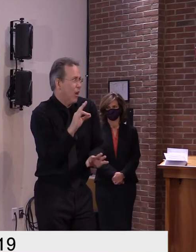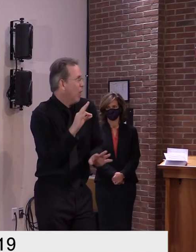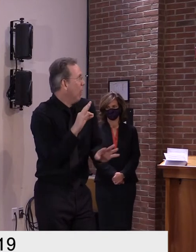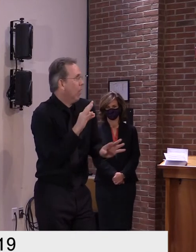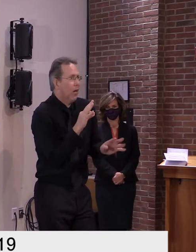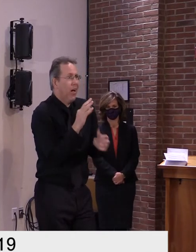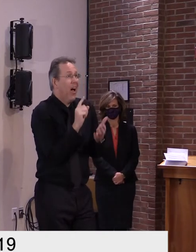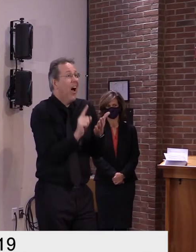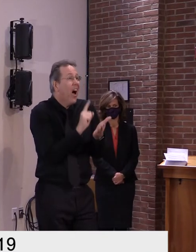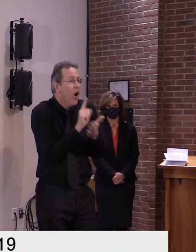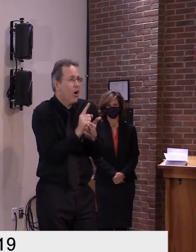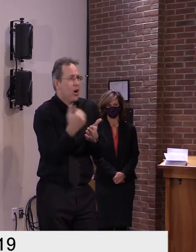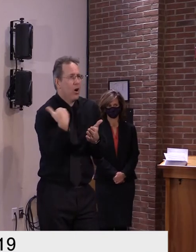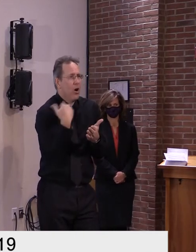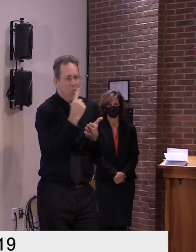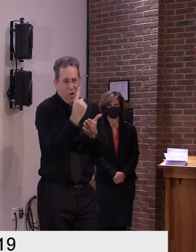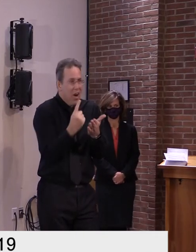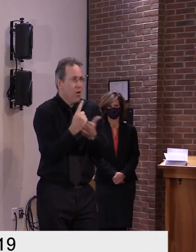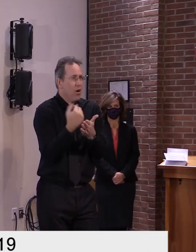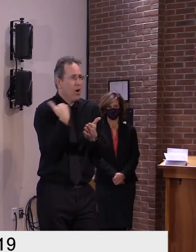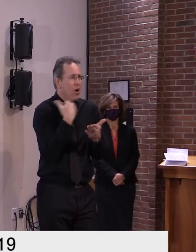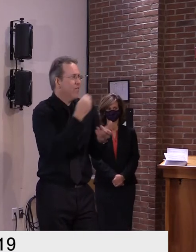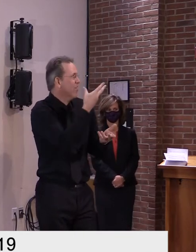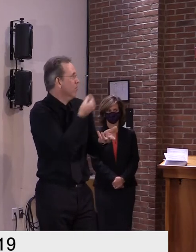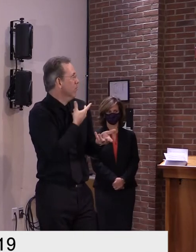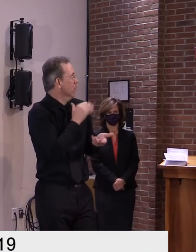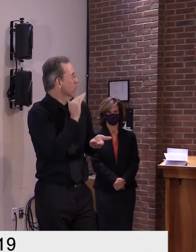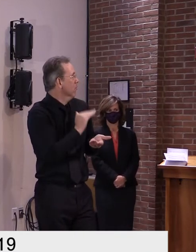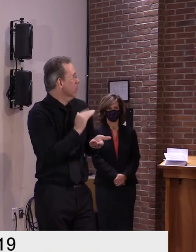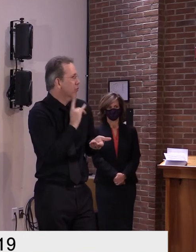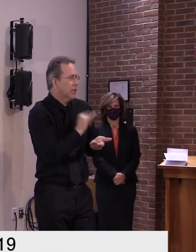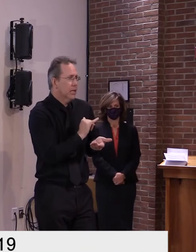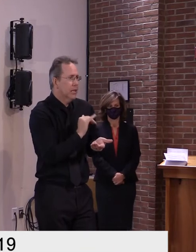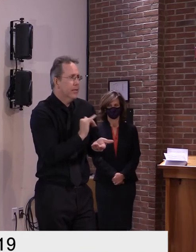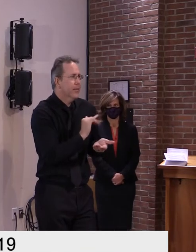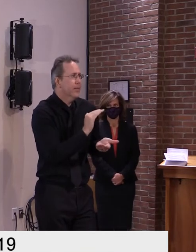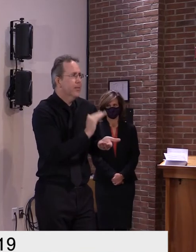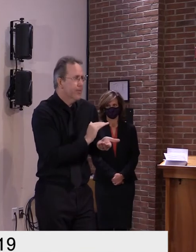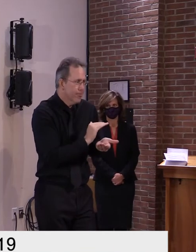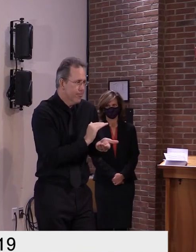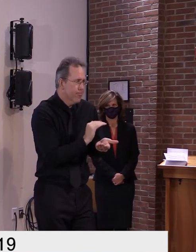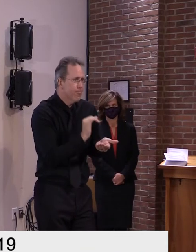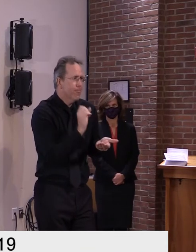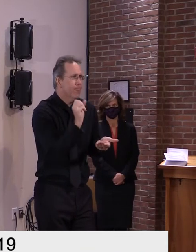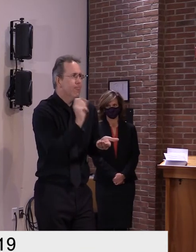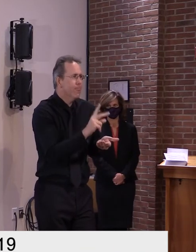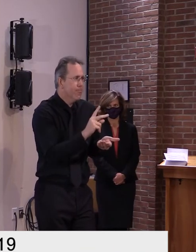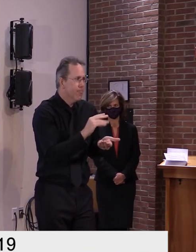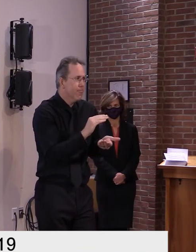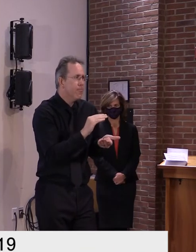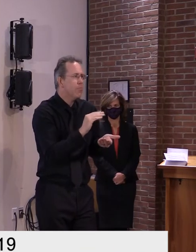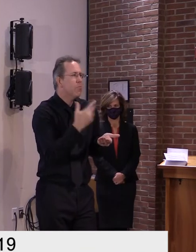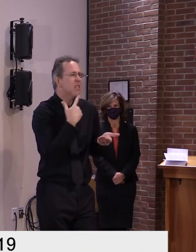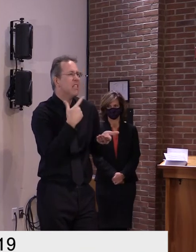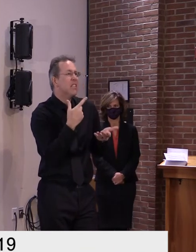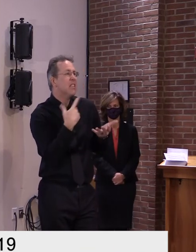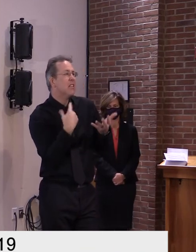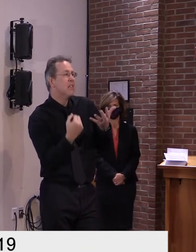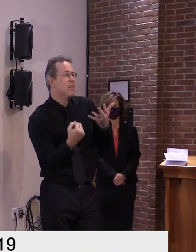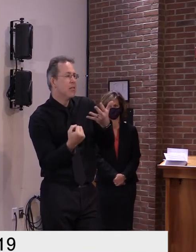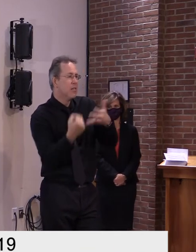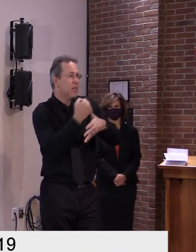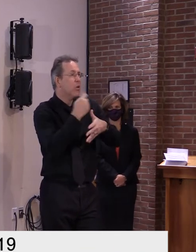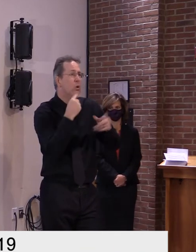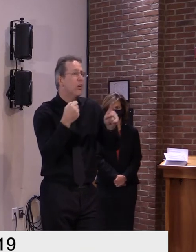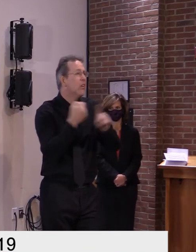hospitals, and it doesn't impact the long-term care. But again, when I say it's coming out of that